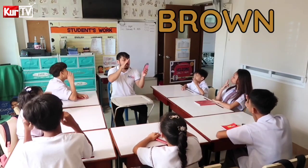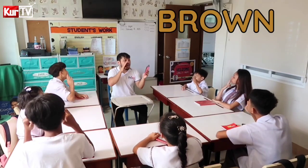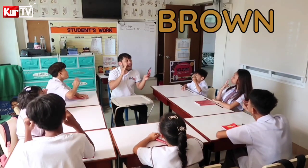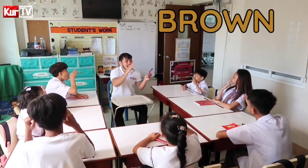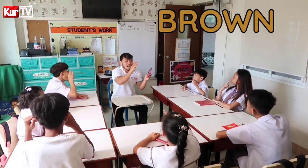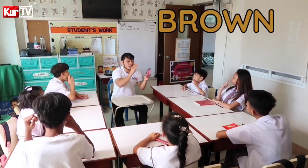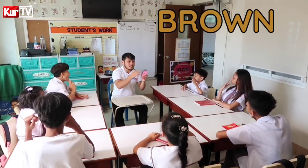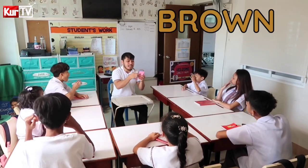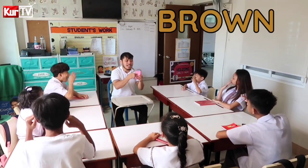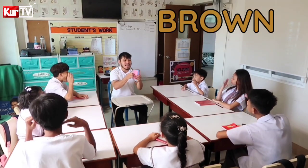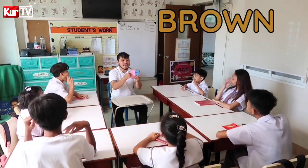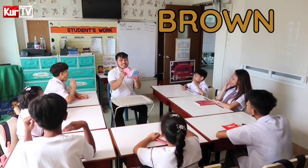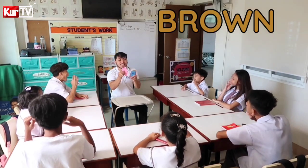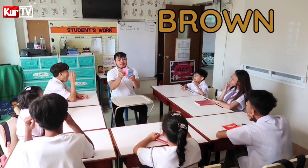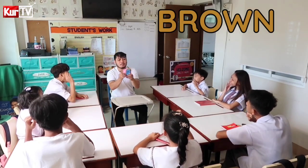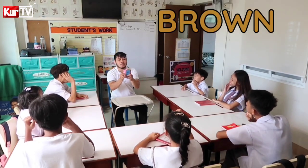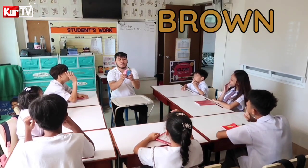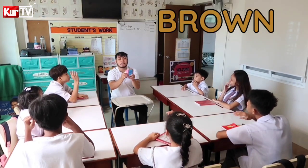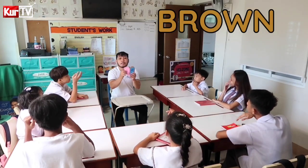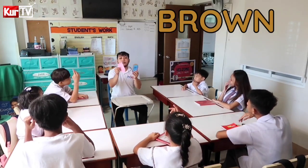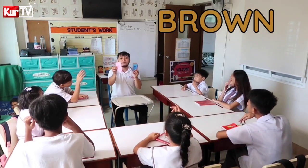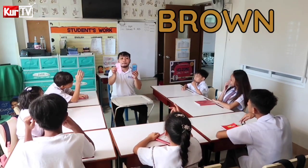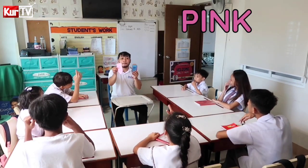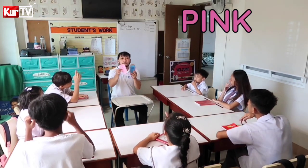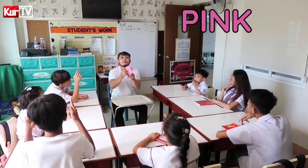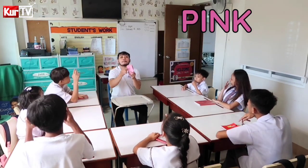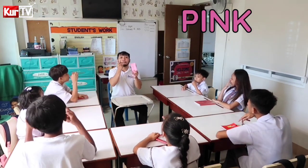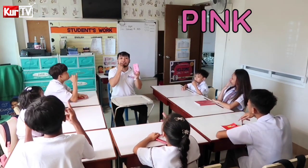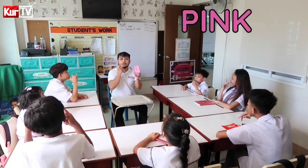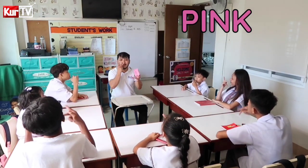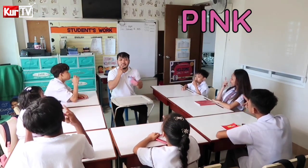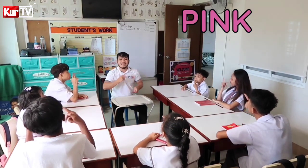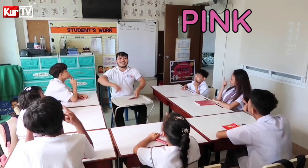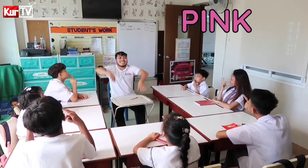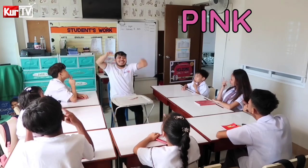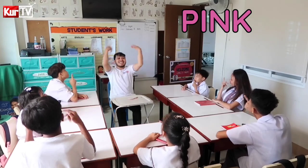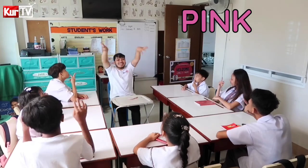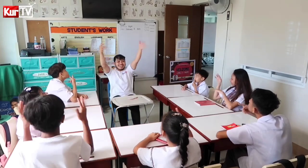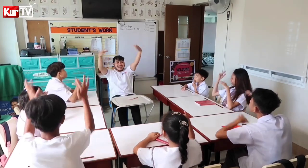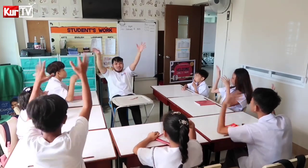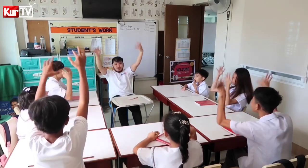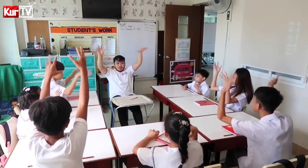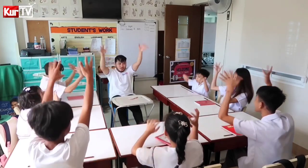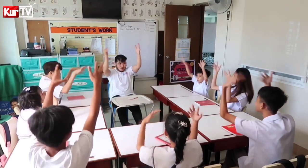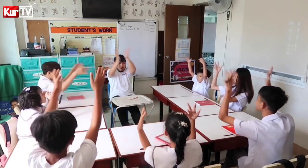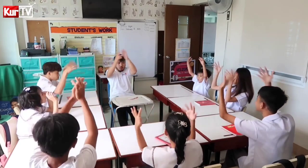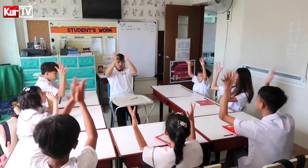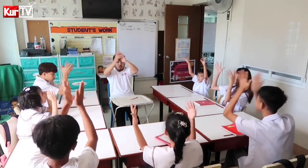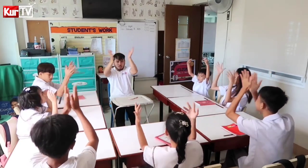Brown. And... Pink. Yes guys! Woohoo! Oh, thank you.